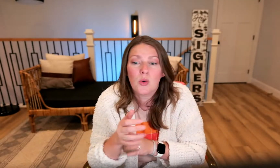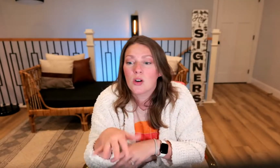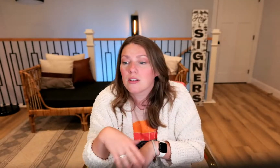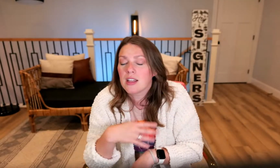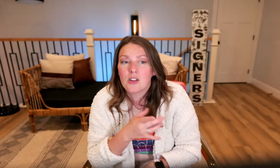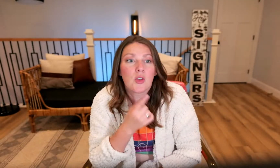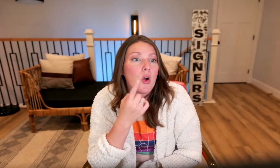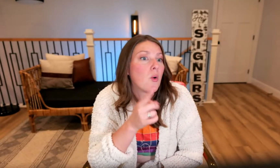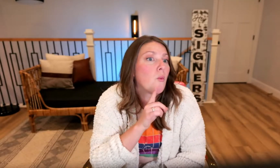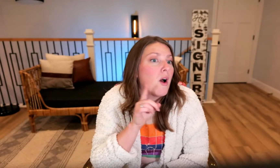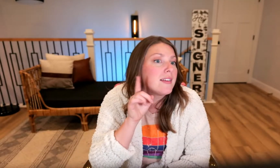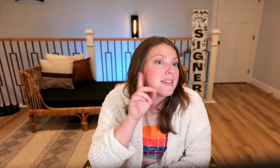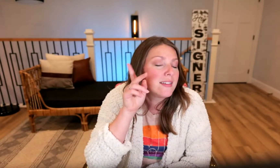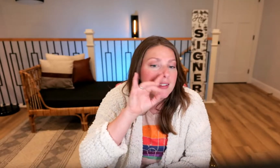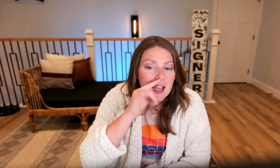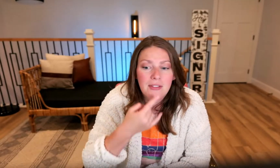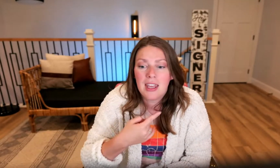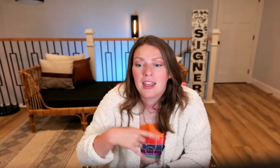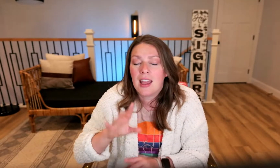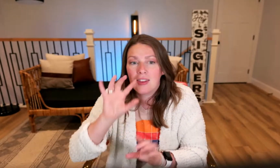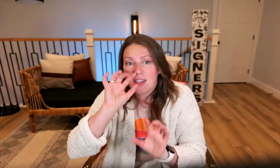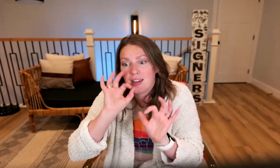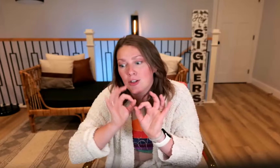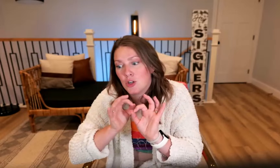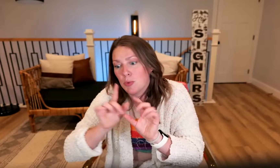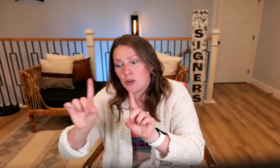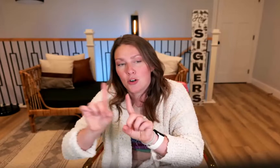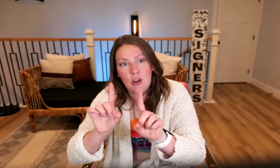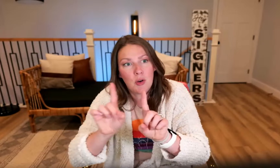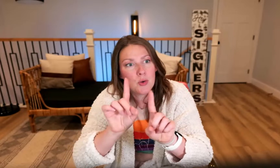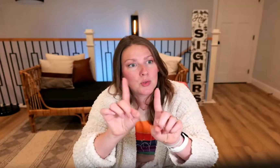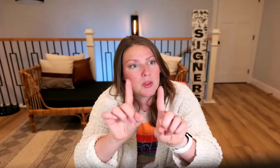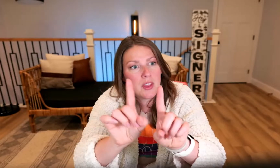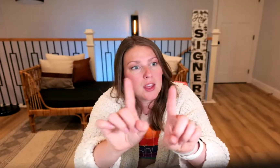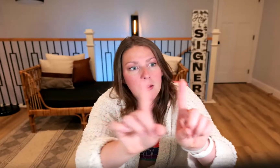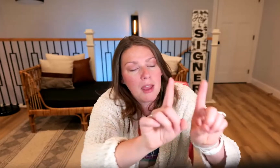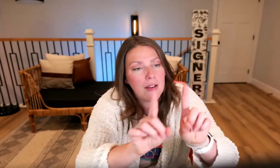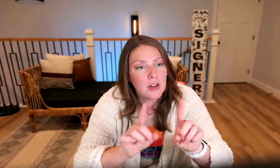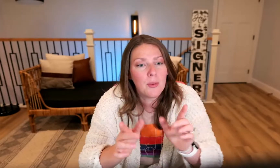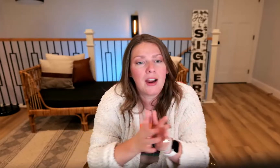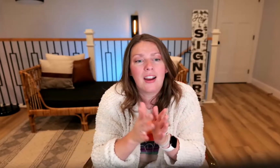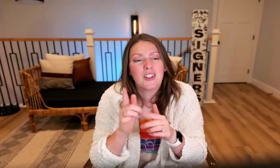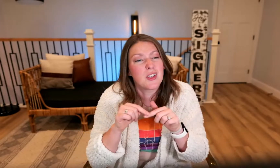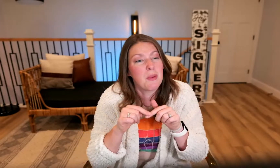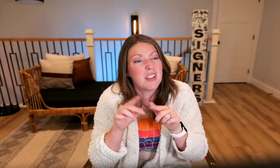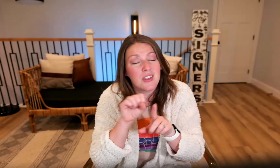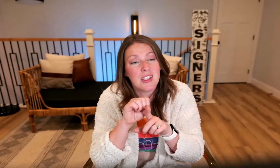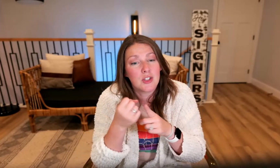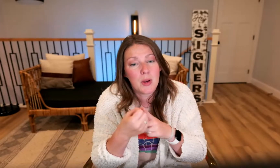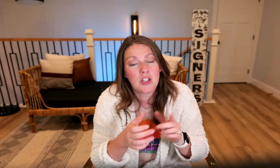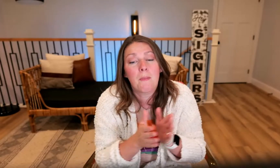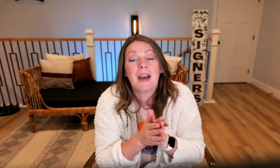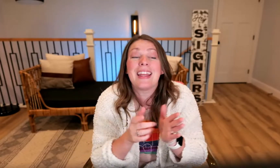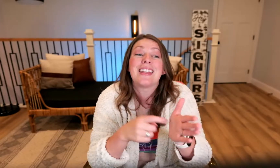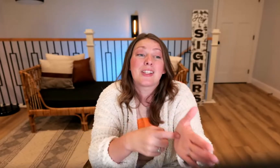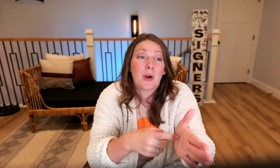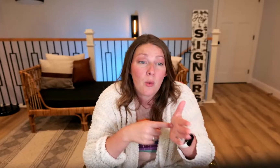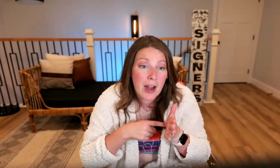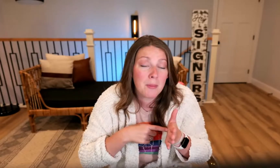or there's one deaf kid and the interpreter goes with them everywhere. It just depends on the situation, but it is a requirement